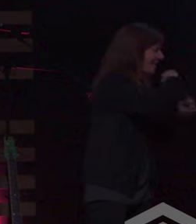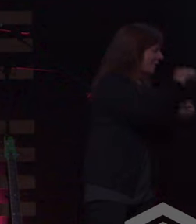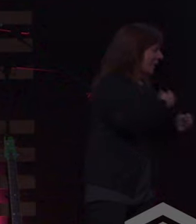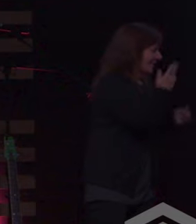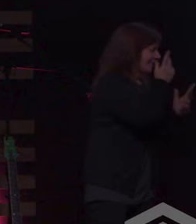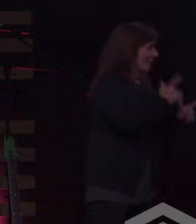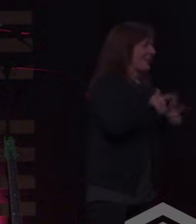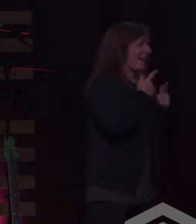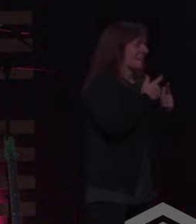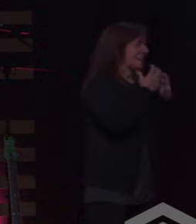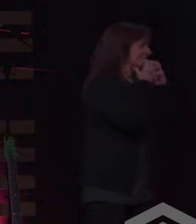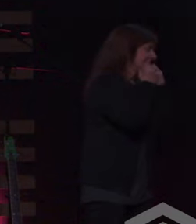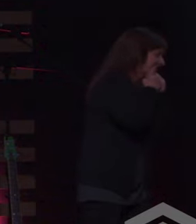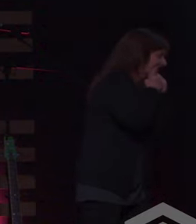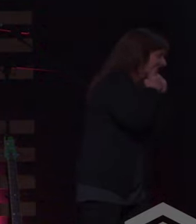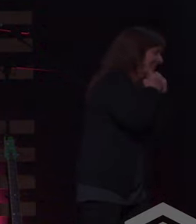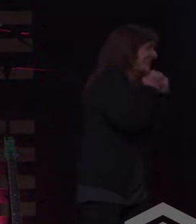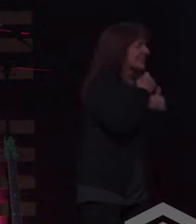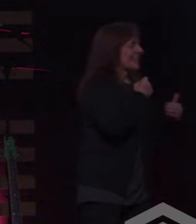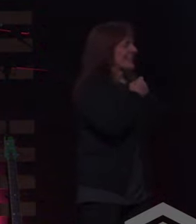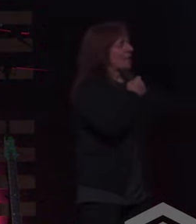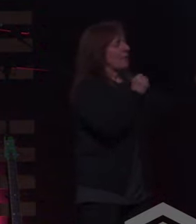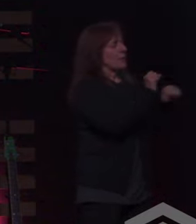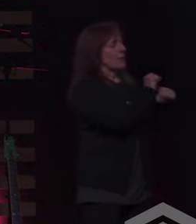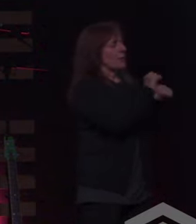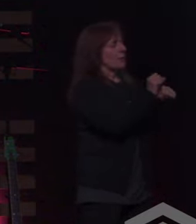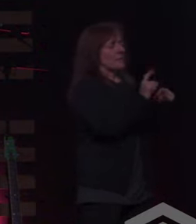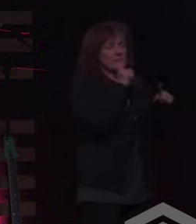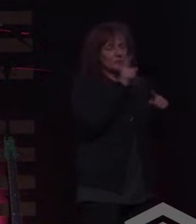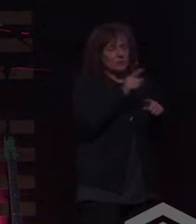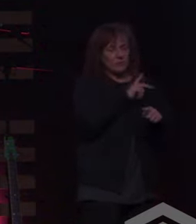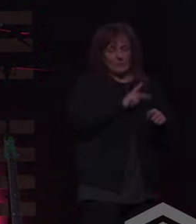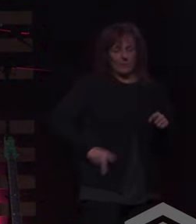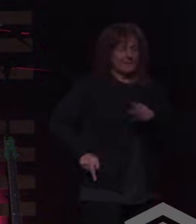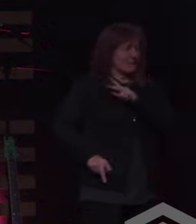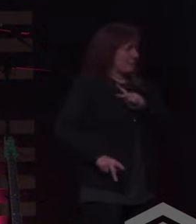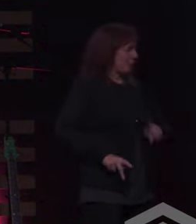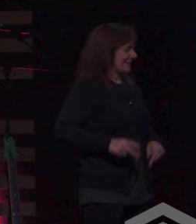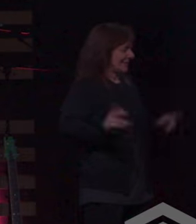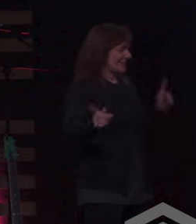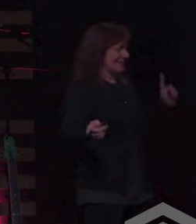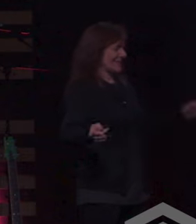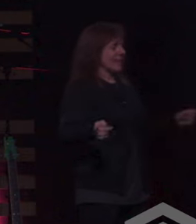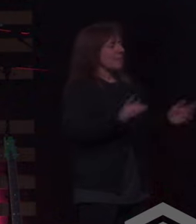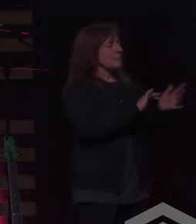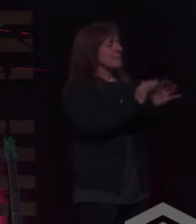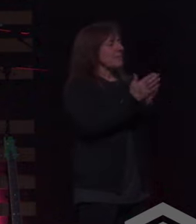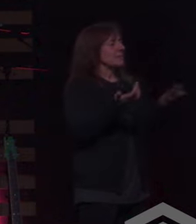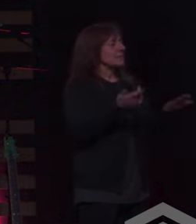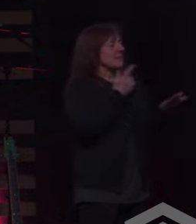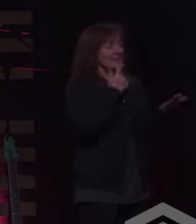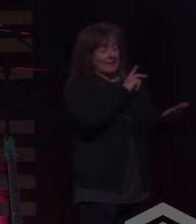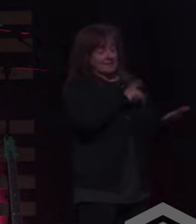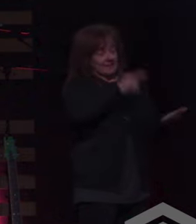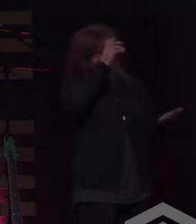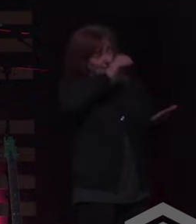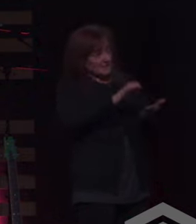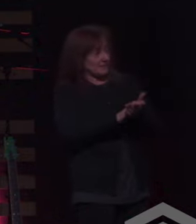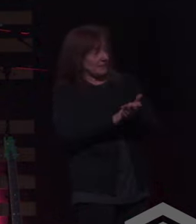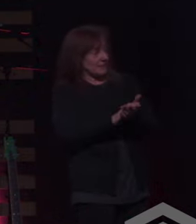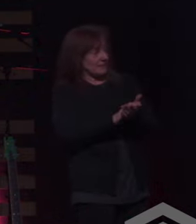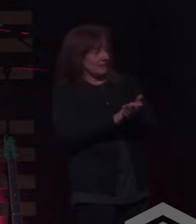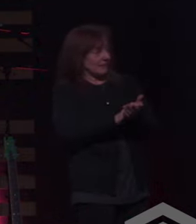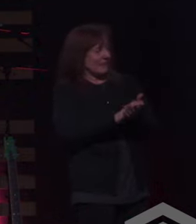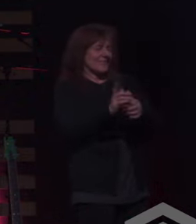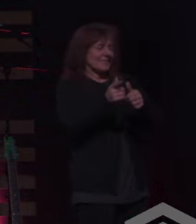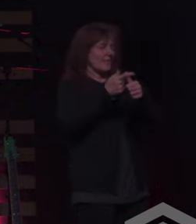life. To carry further the word picture of the prince and the princess, I believe the biblical order of things is that as prince, the husband is to be